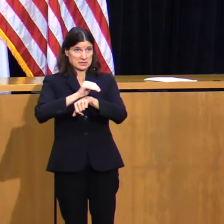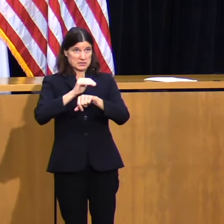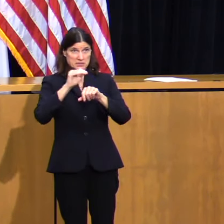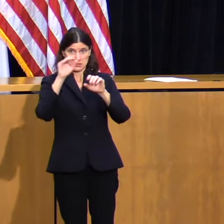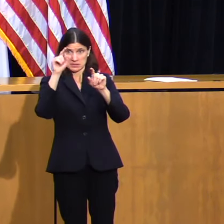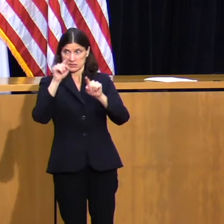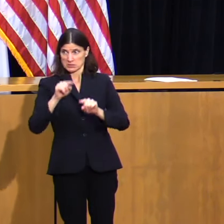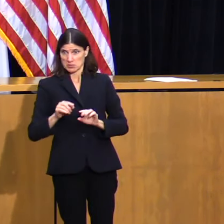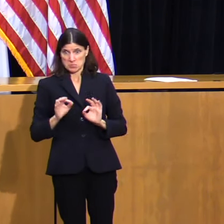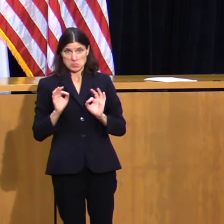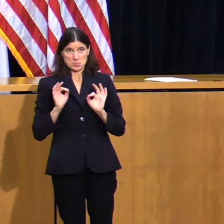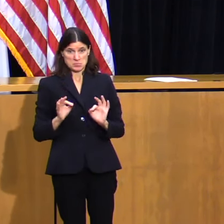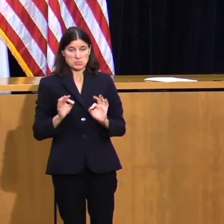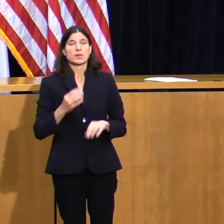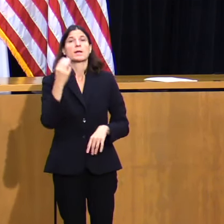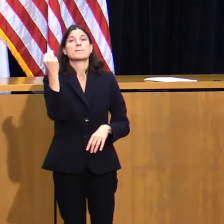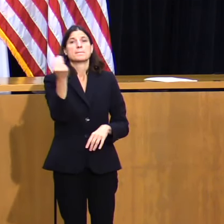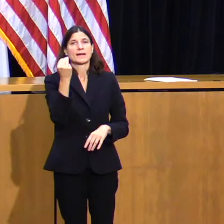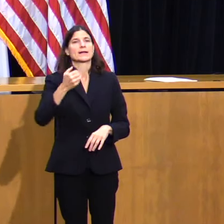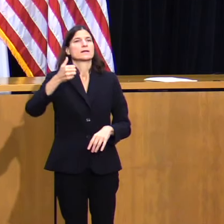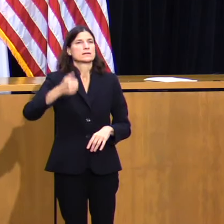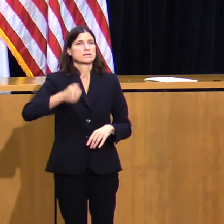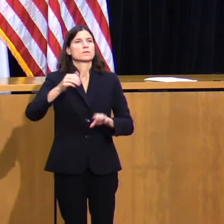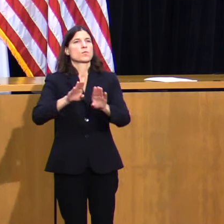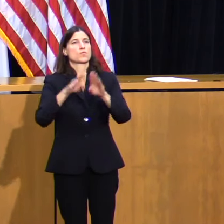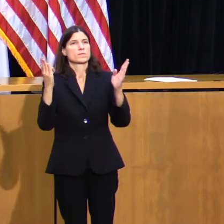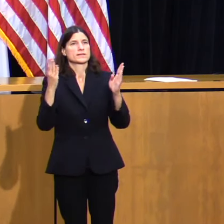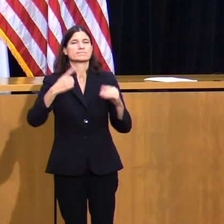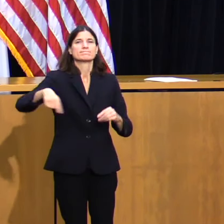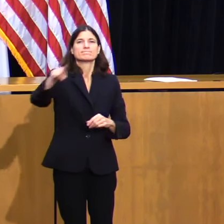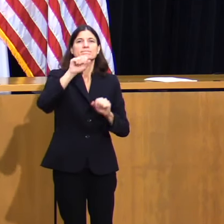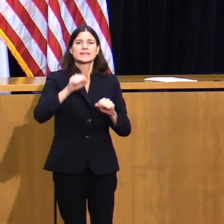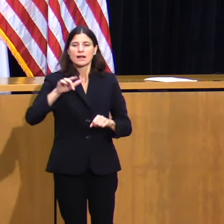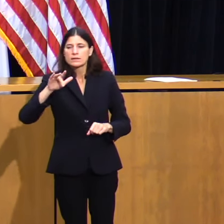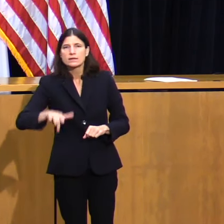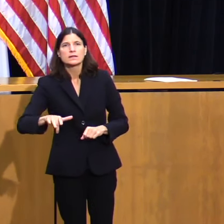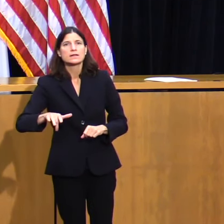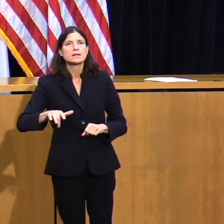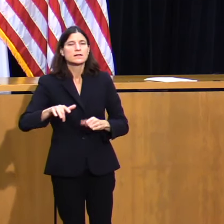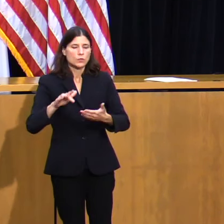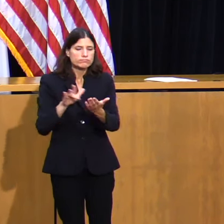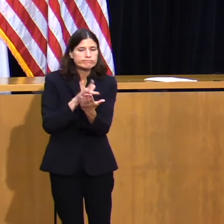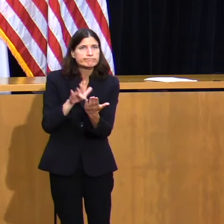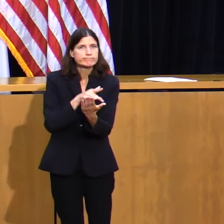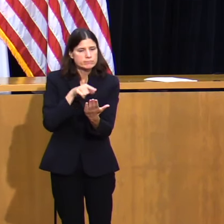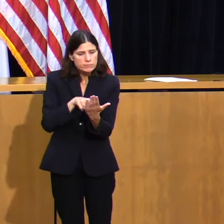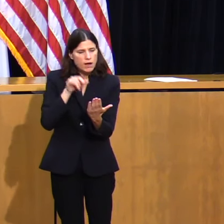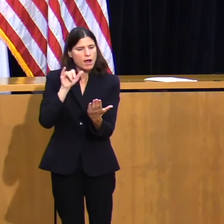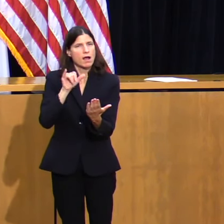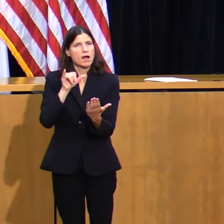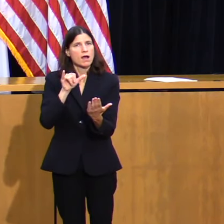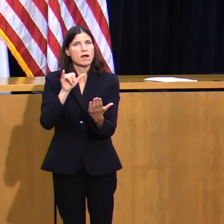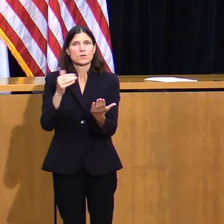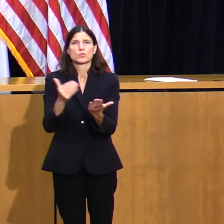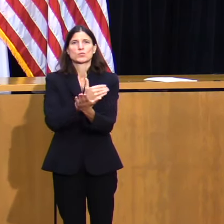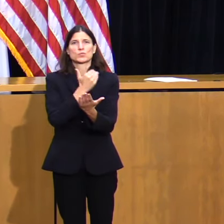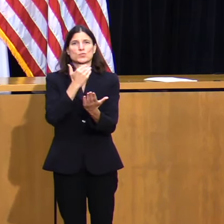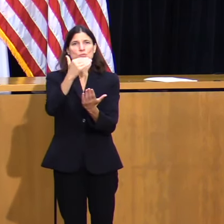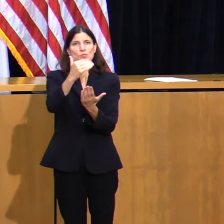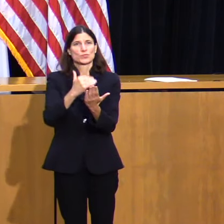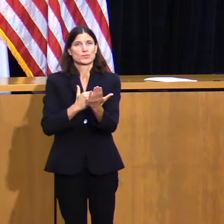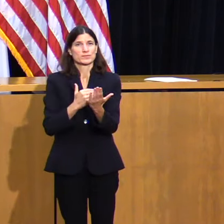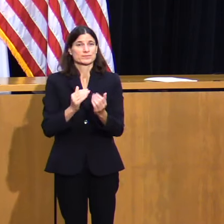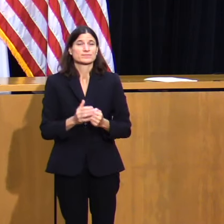The timing of the migration was planned specifically for a summer weekend to minimize any impact on daily